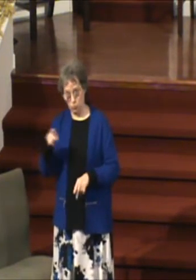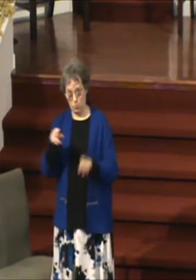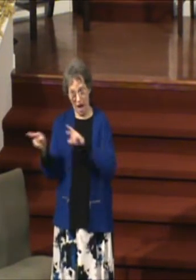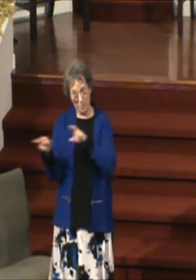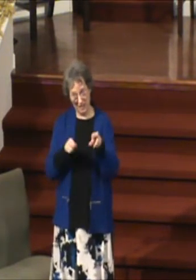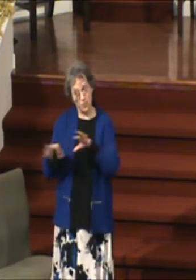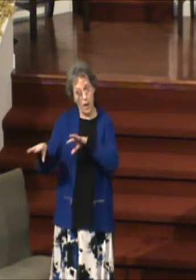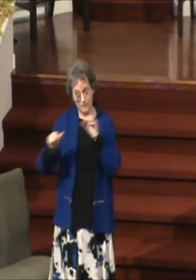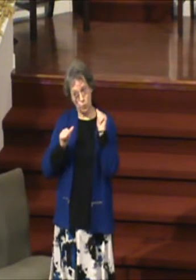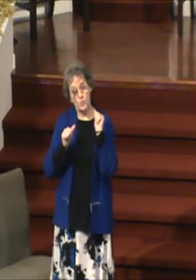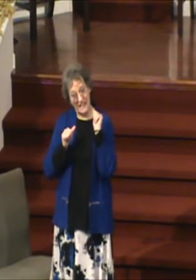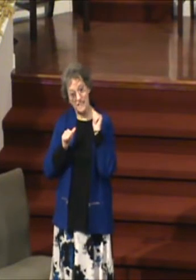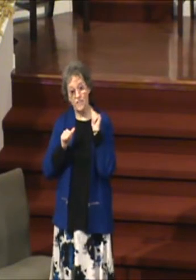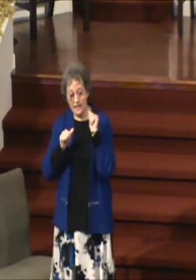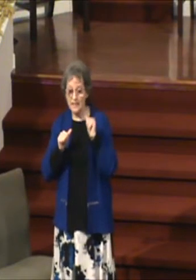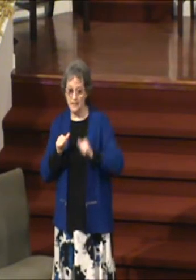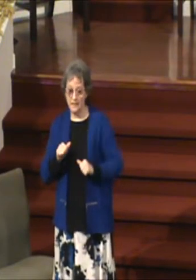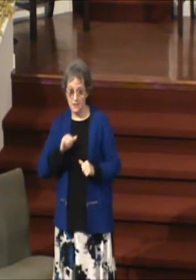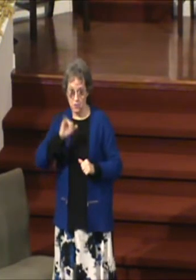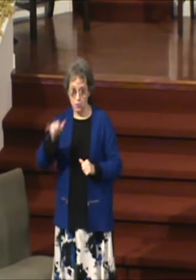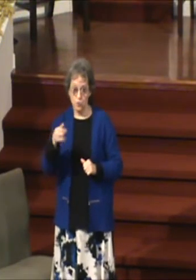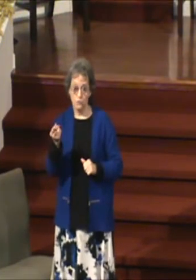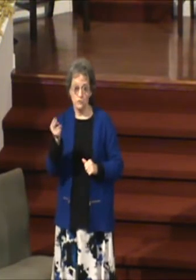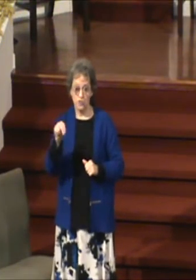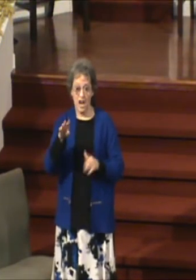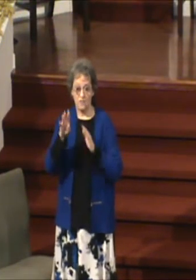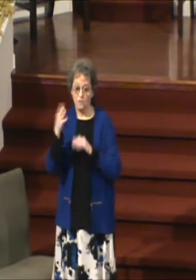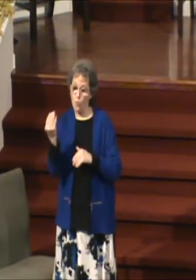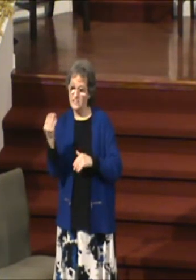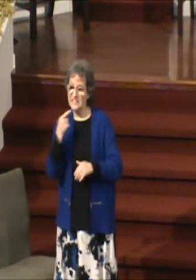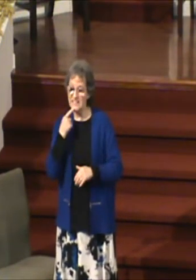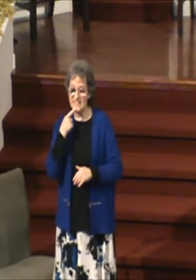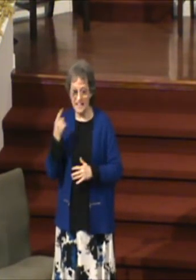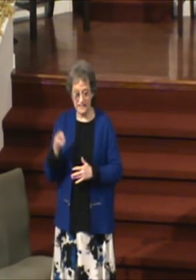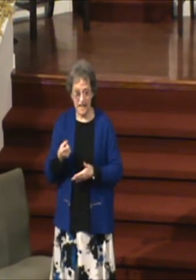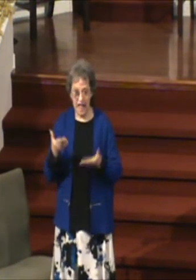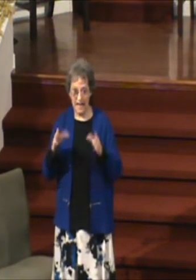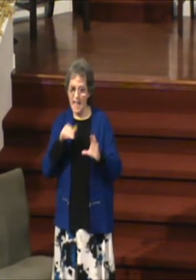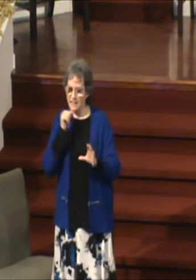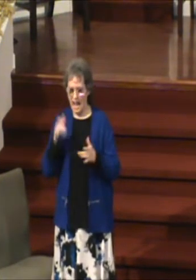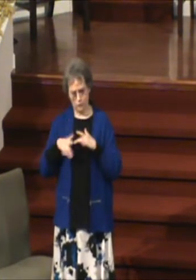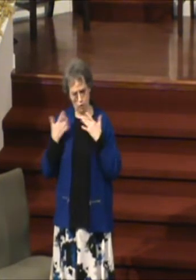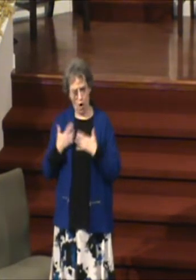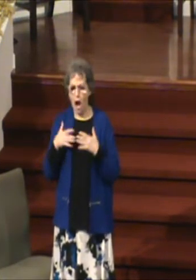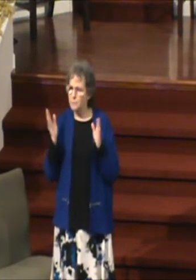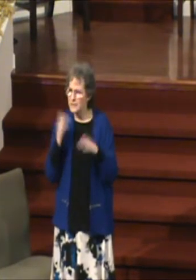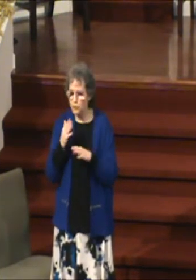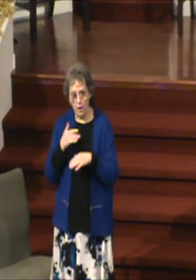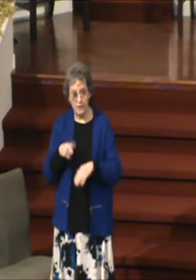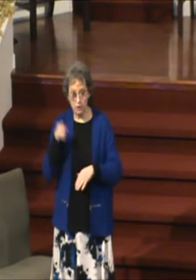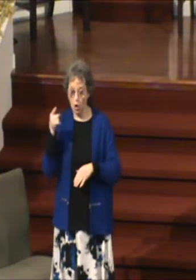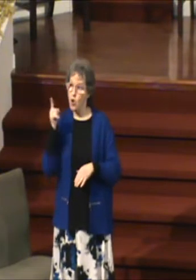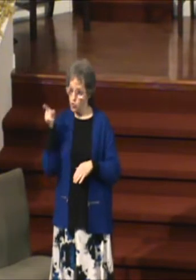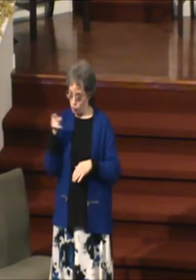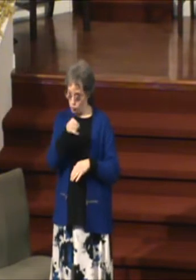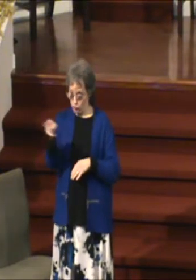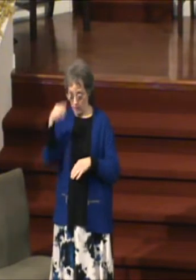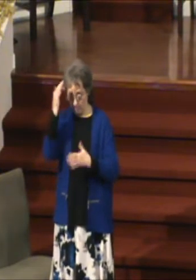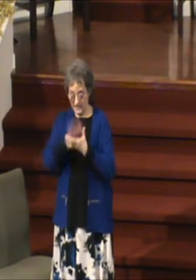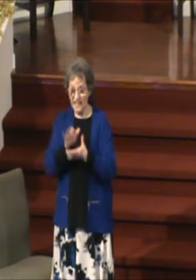them. John 14 says, "Let not your heart be troubled. Ye believe in God, believe also